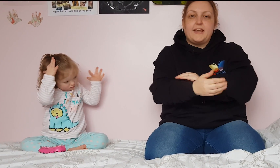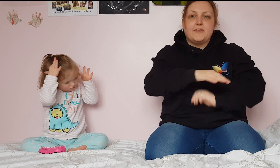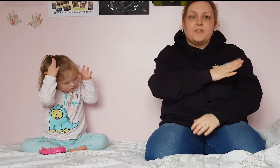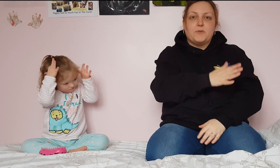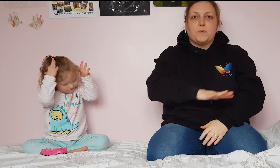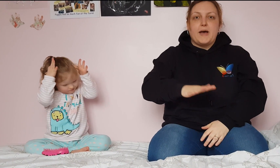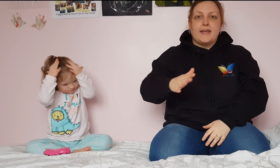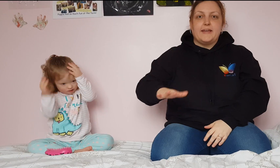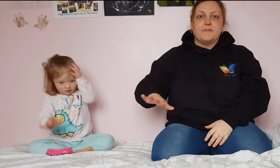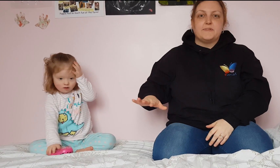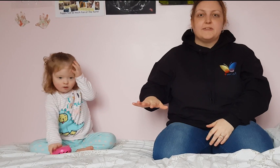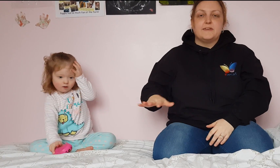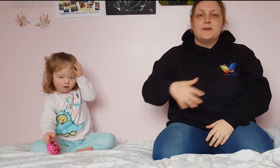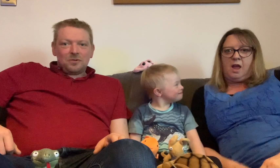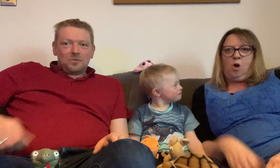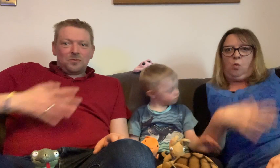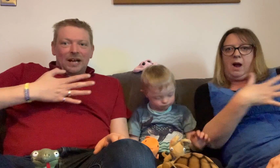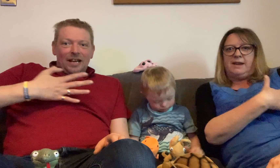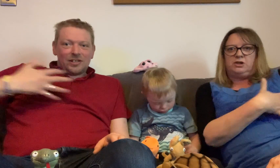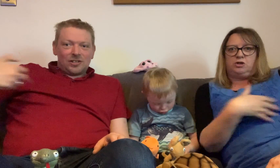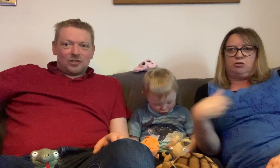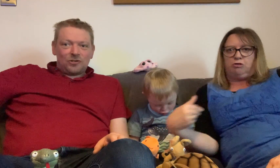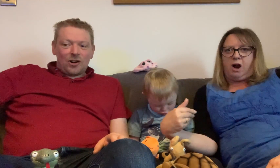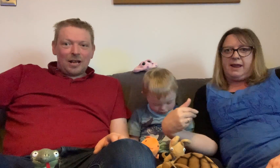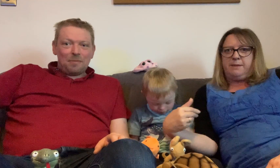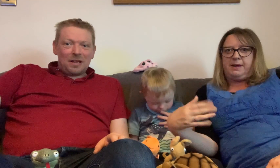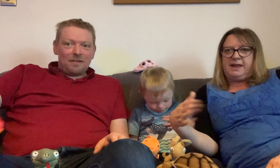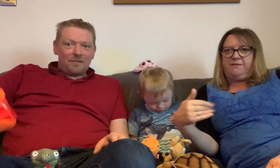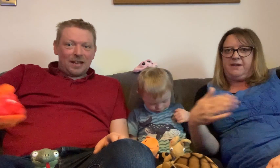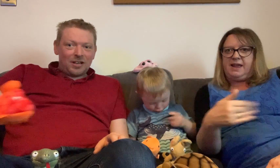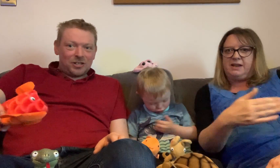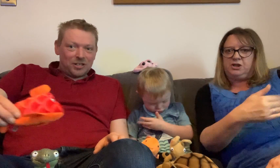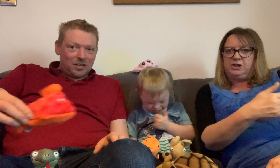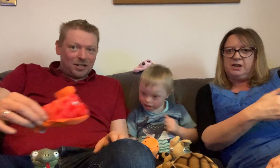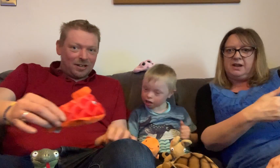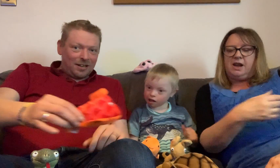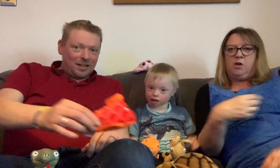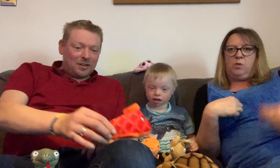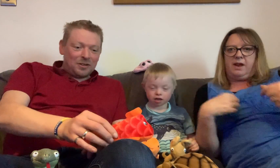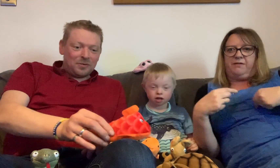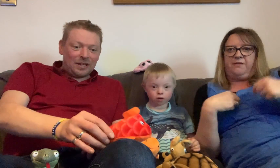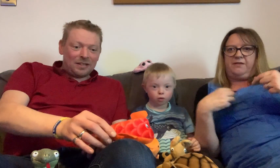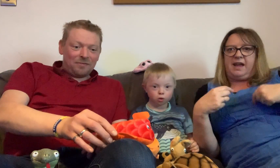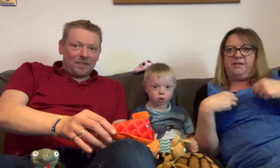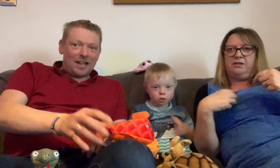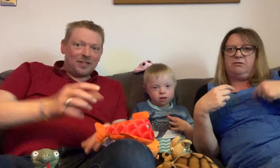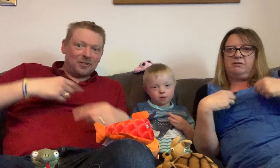beneath the waves, where stripy fish with